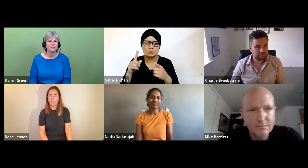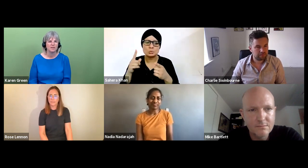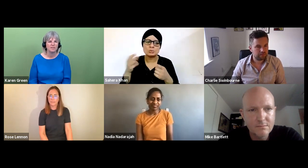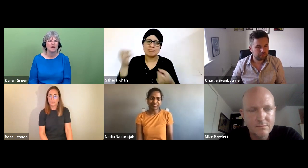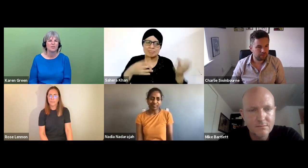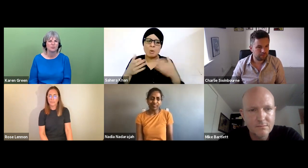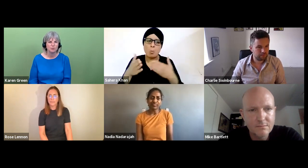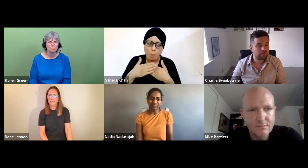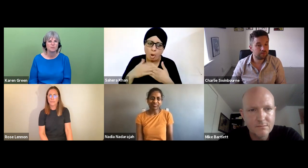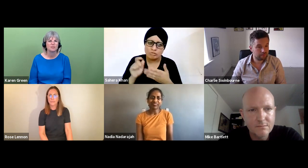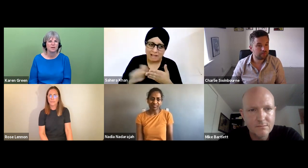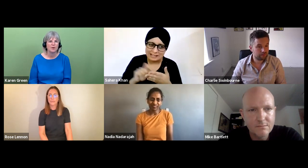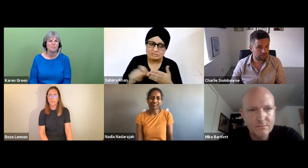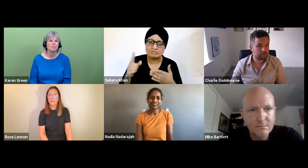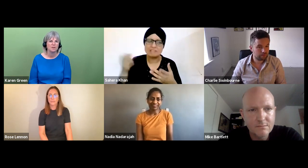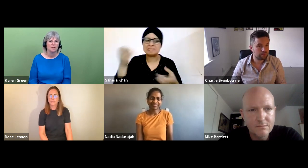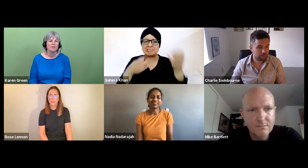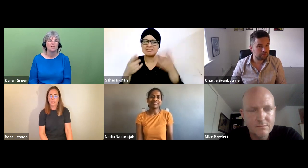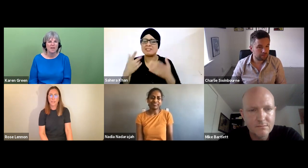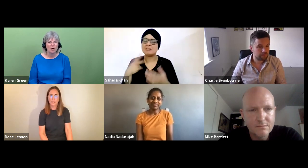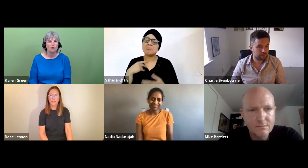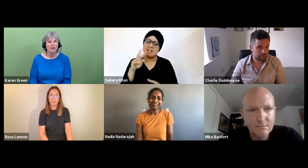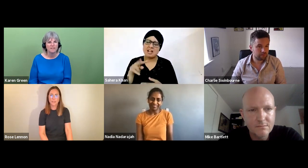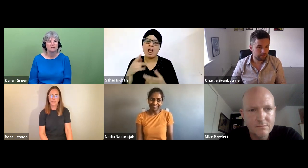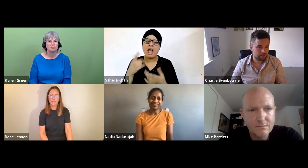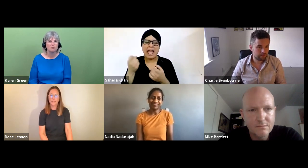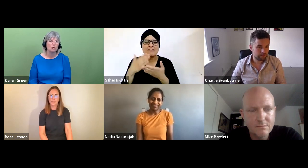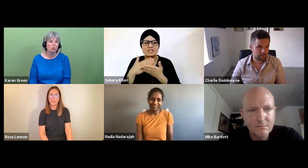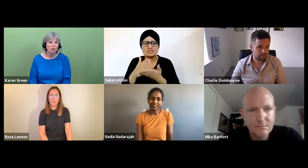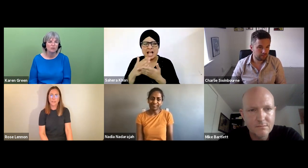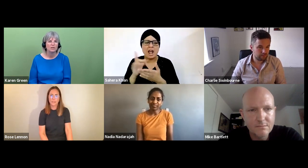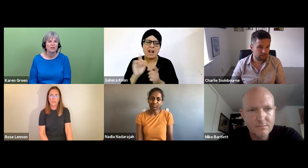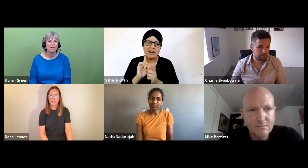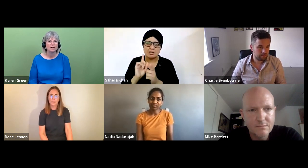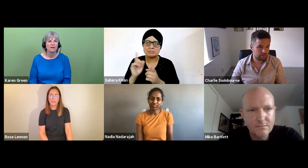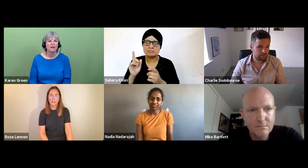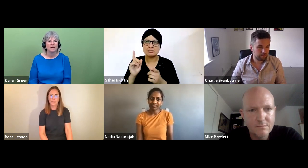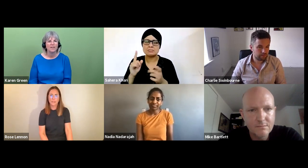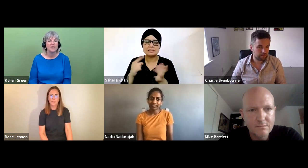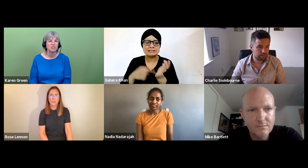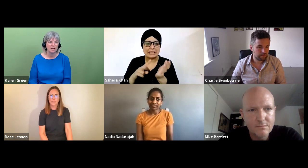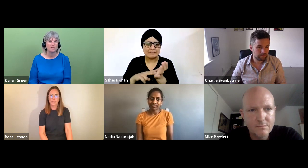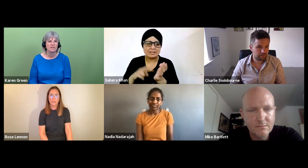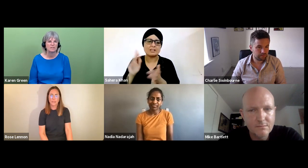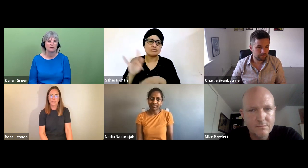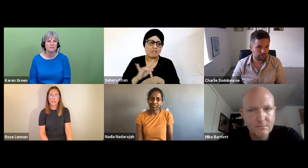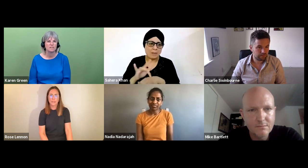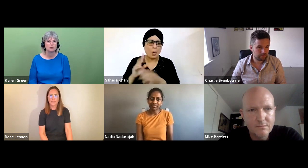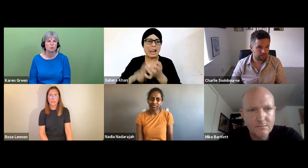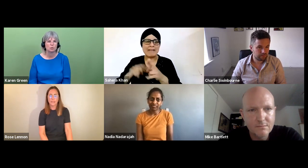the other groups, they are writing more and they share their experiences more. So